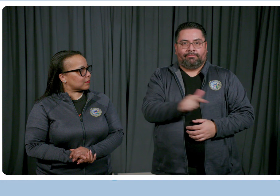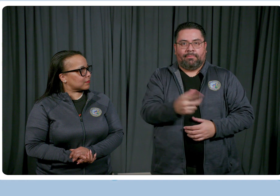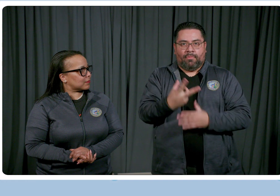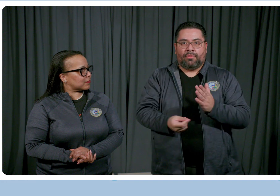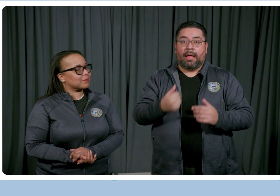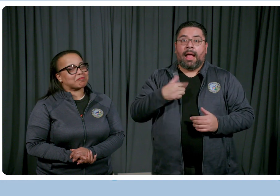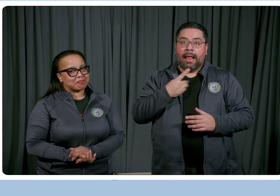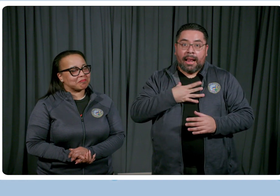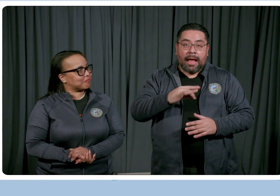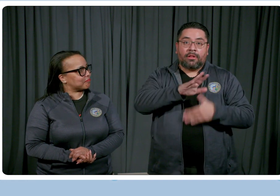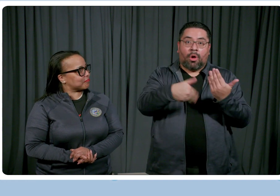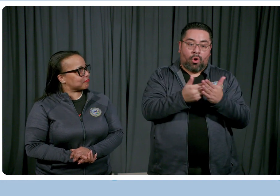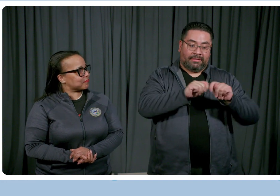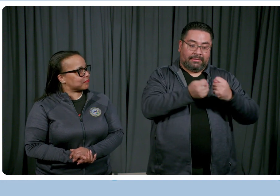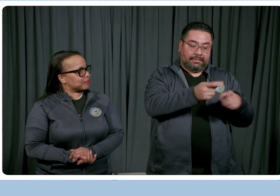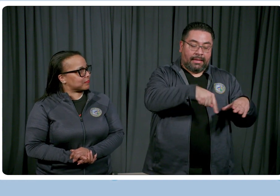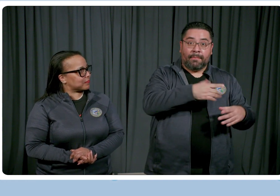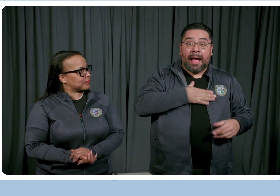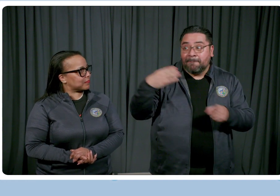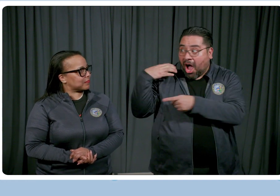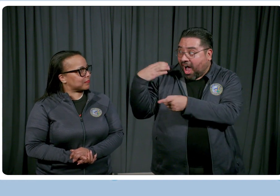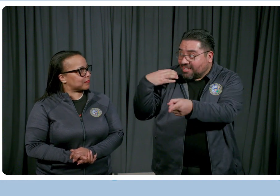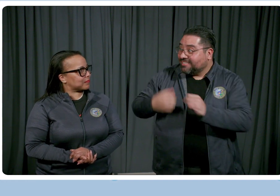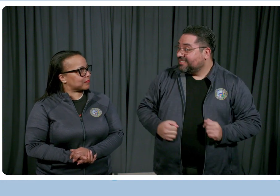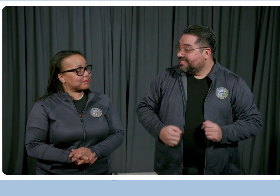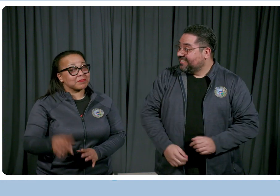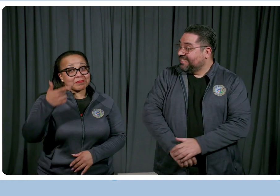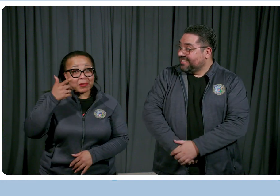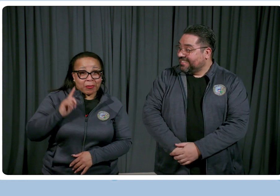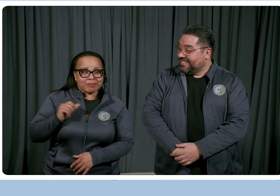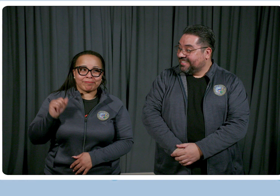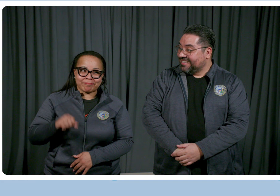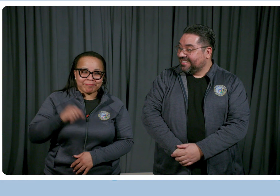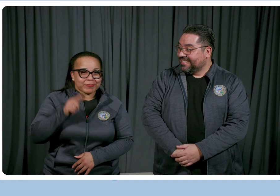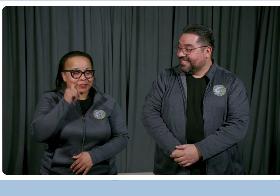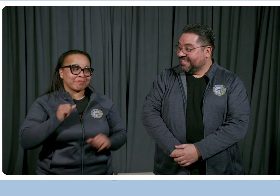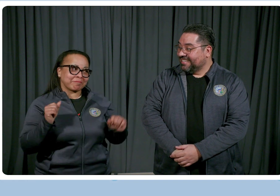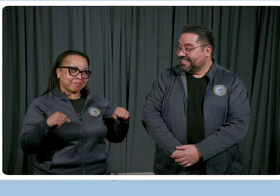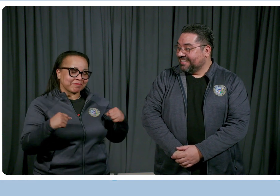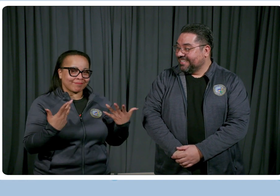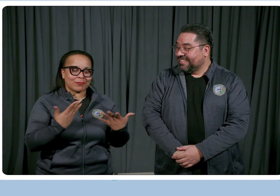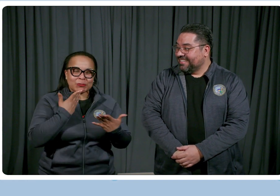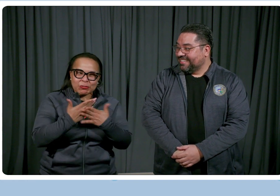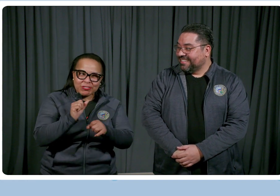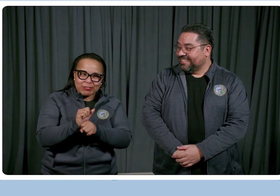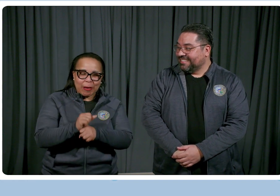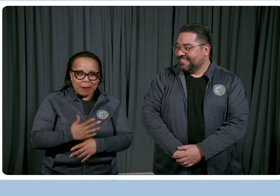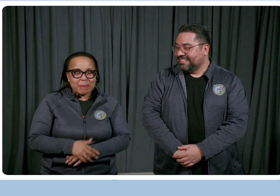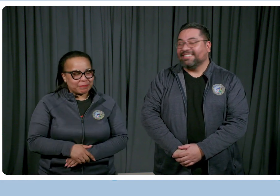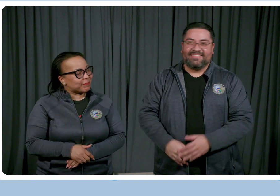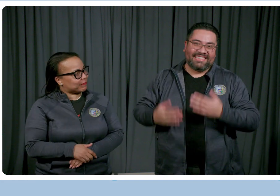also like the team, the whole team that I work with, my bosses. I was going to ask that, yeah. Boom. Yeah. Good job. Thank you.